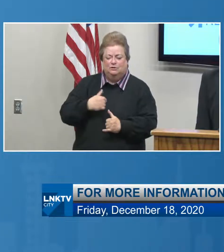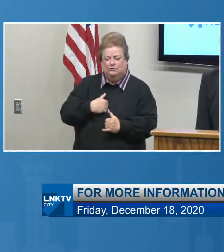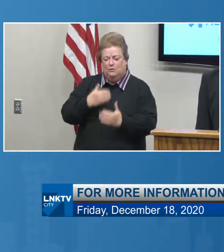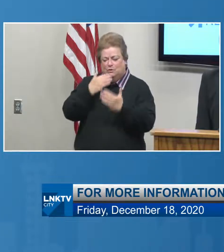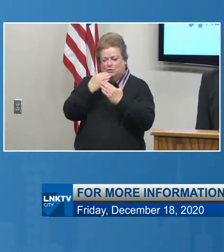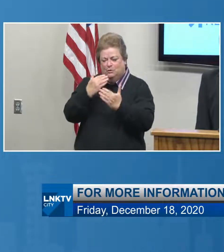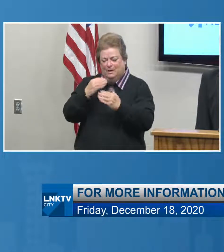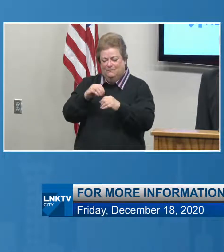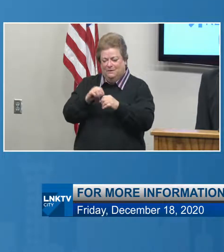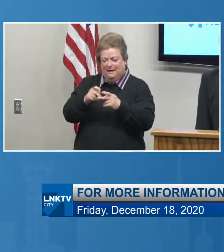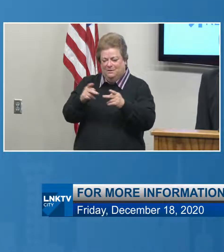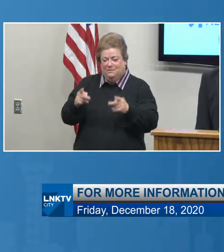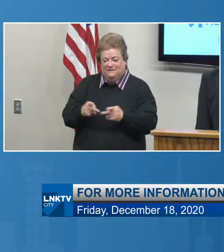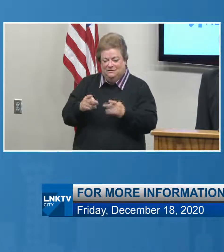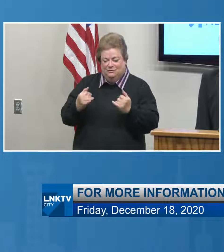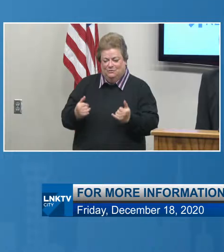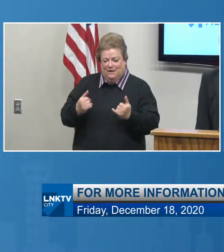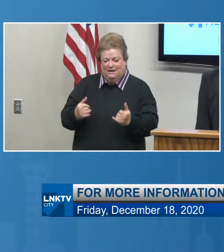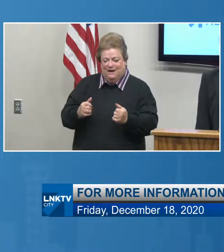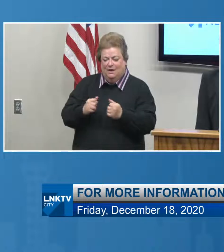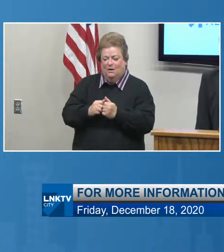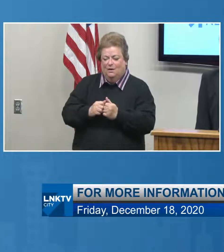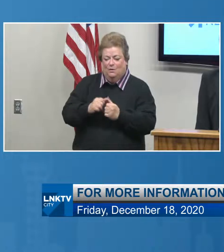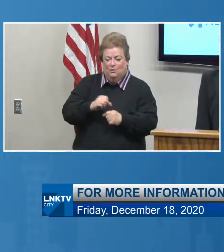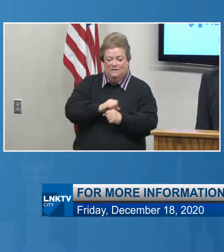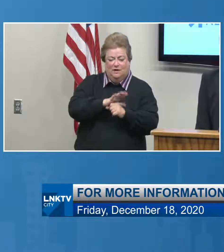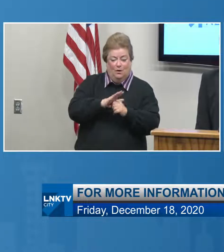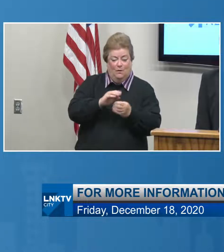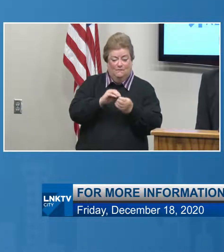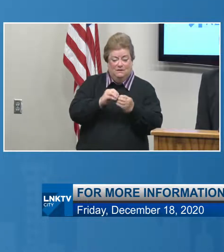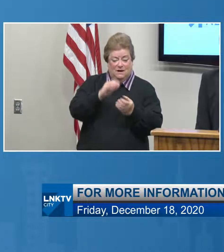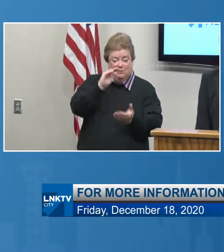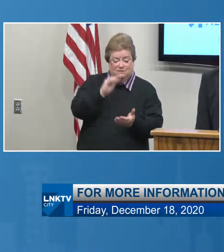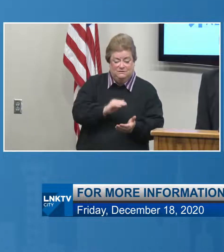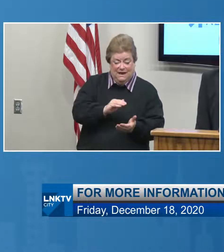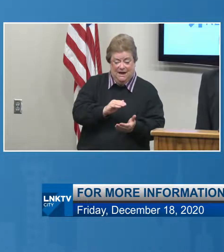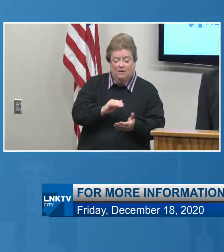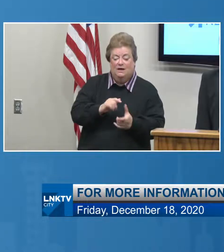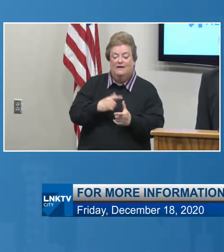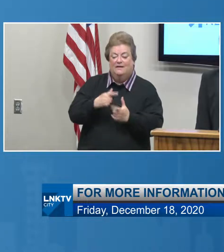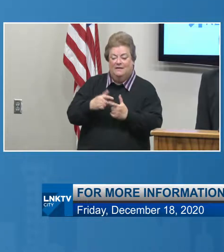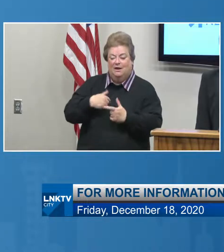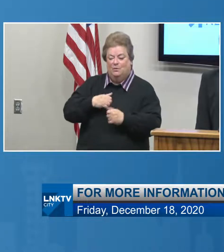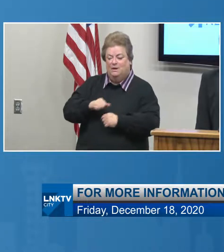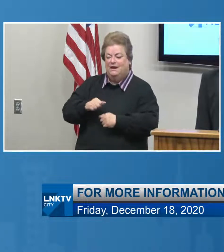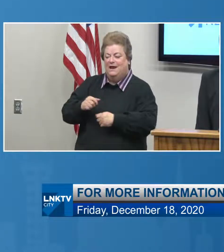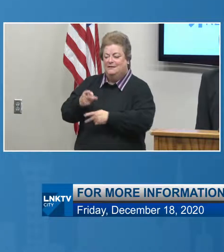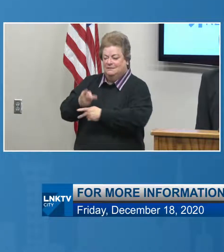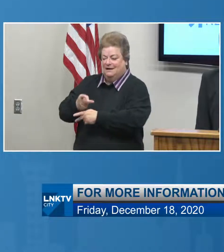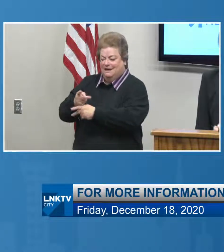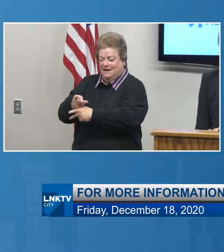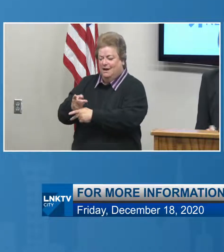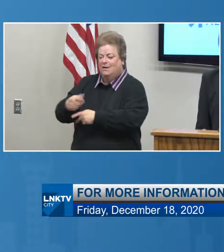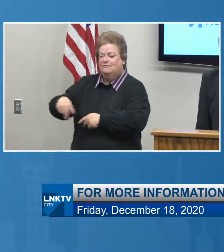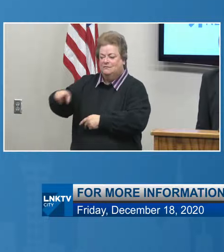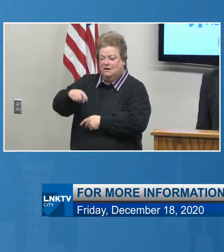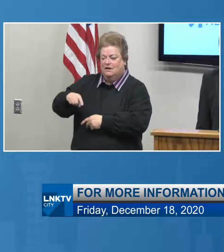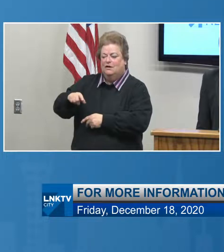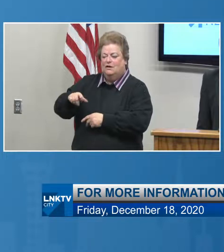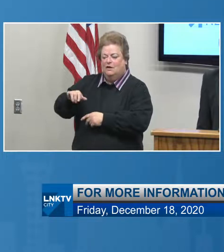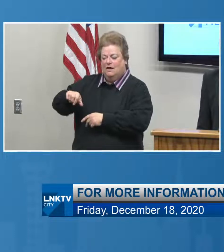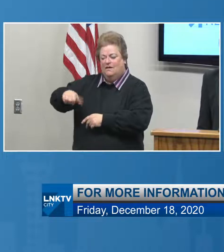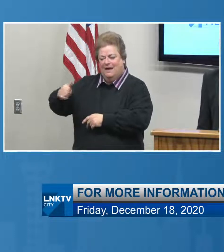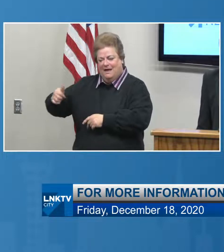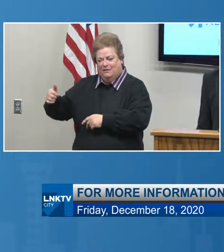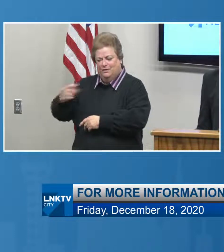in a position right now with COVID patients down that we can more than adequately care for our community, care for our